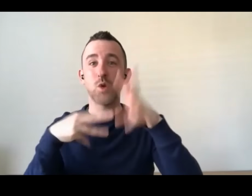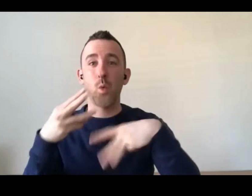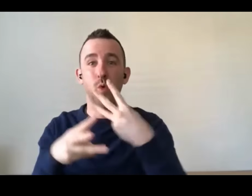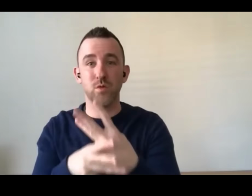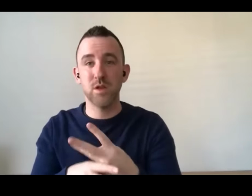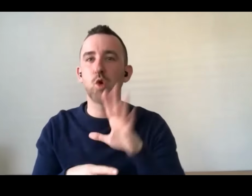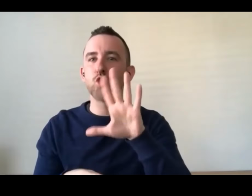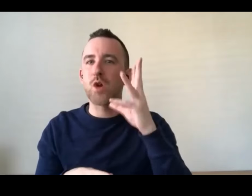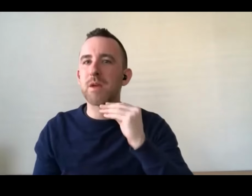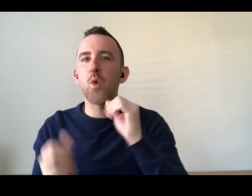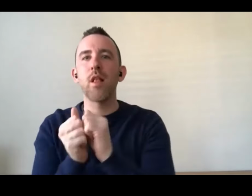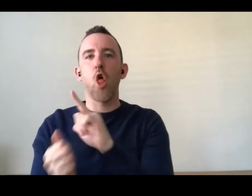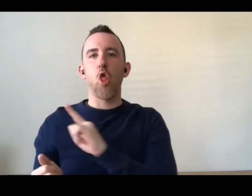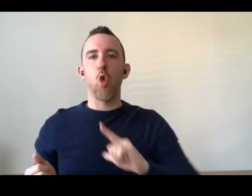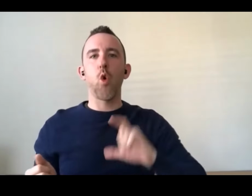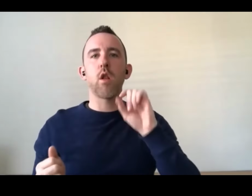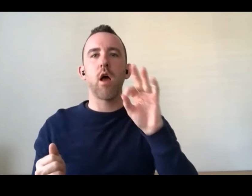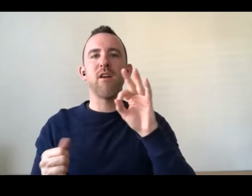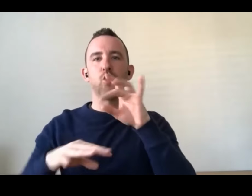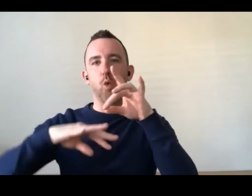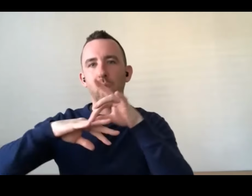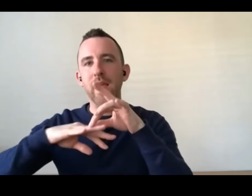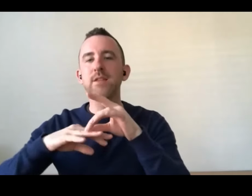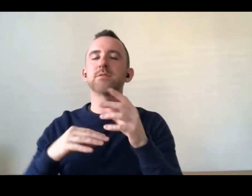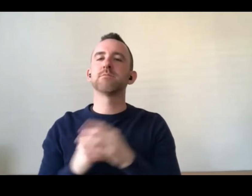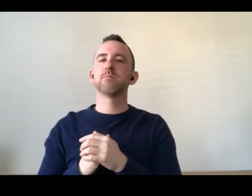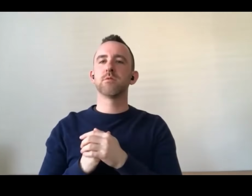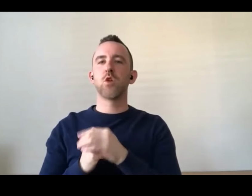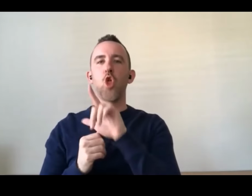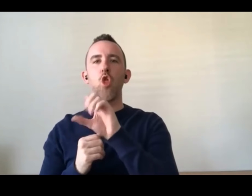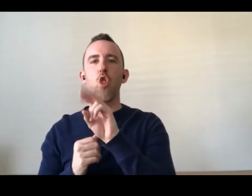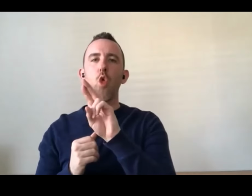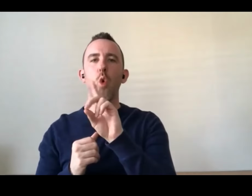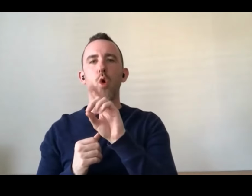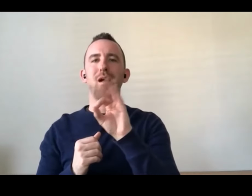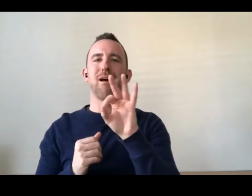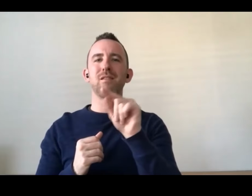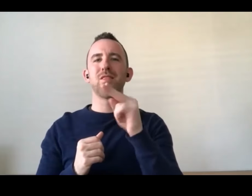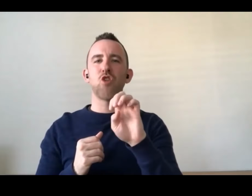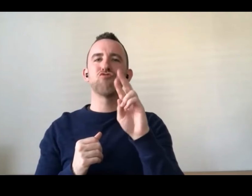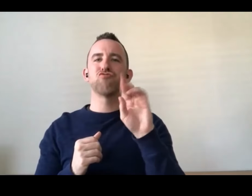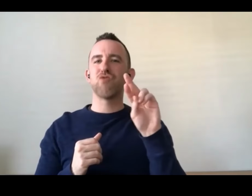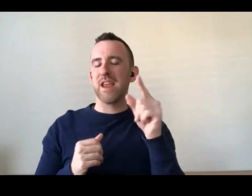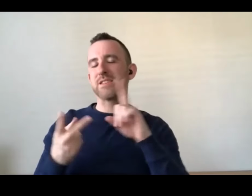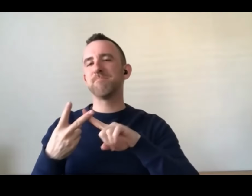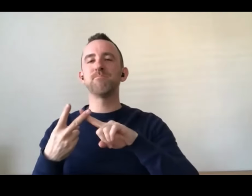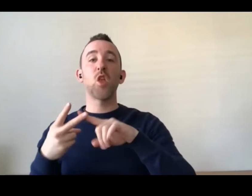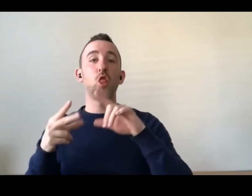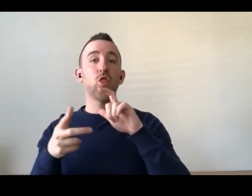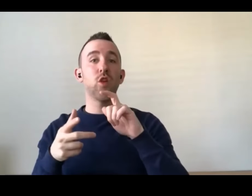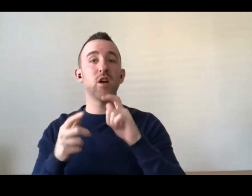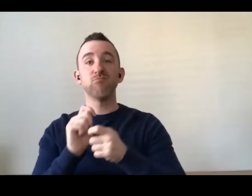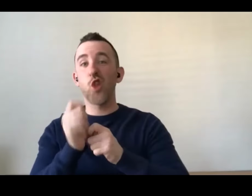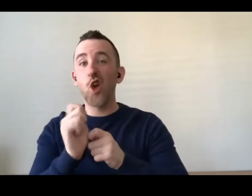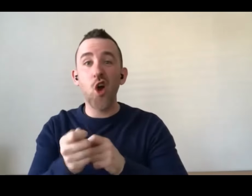Lord of the Rings and all the fun stuff that we all grew up with about magic this is that time. So if you want to cosplay, if